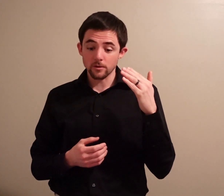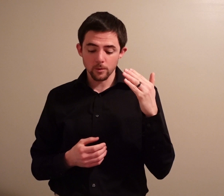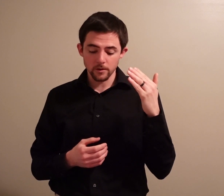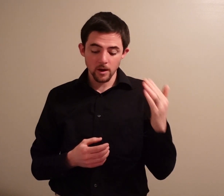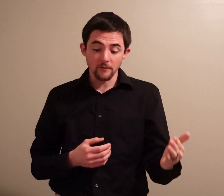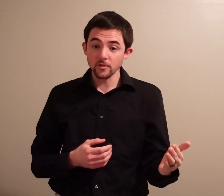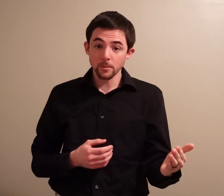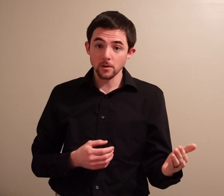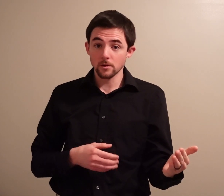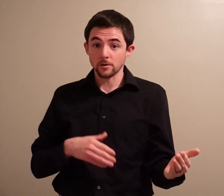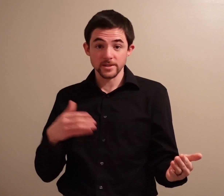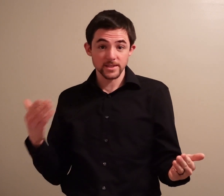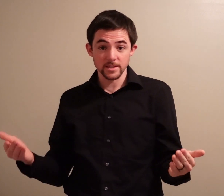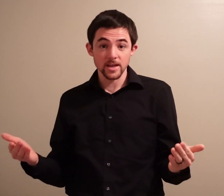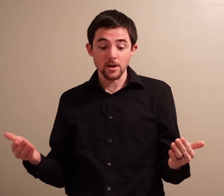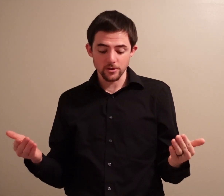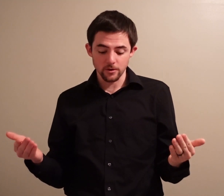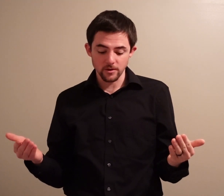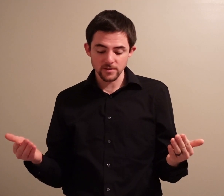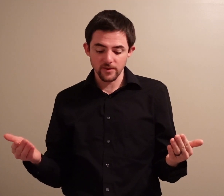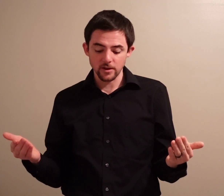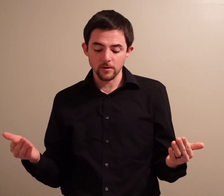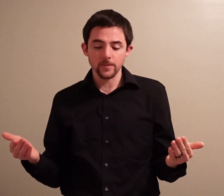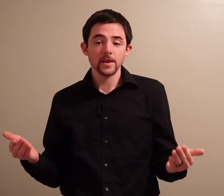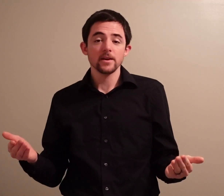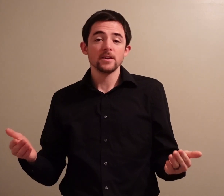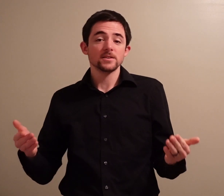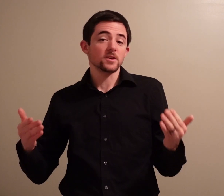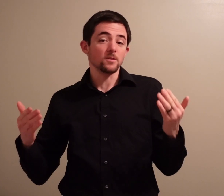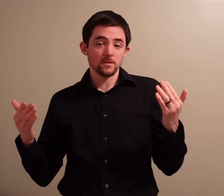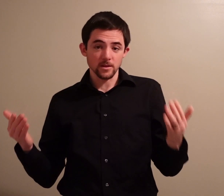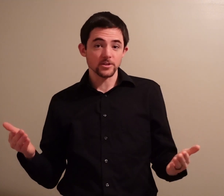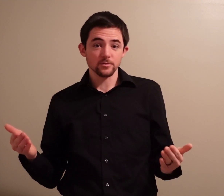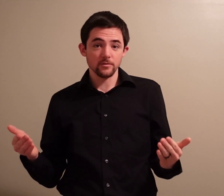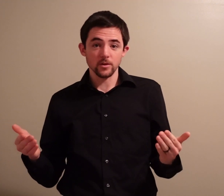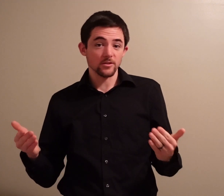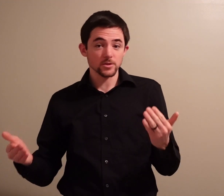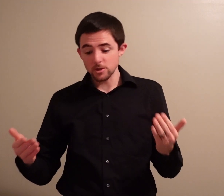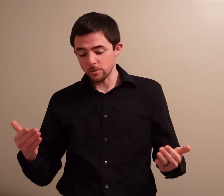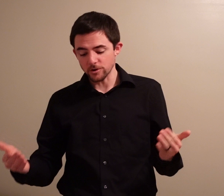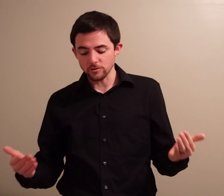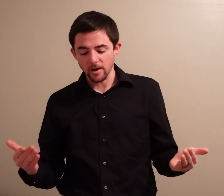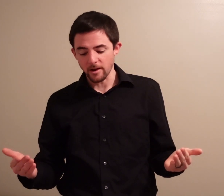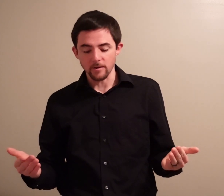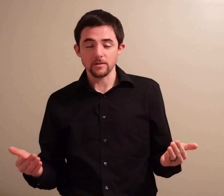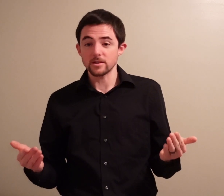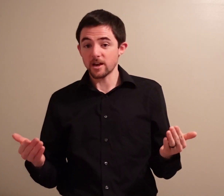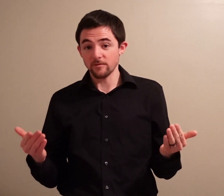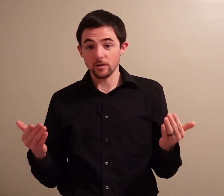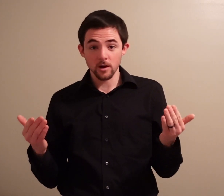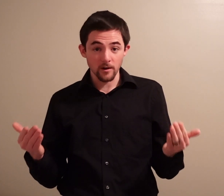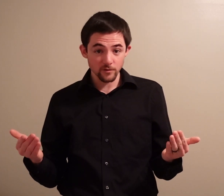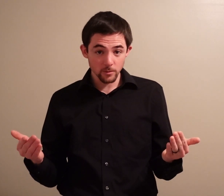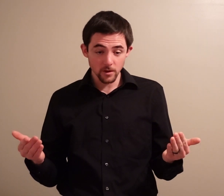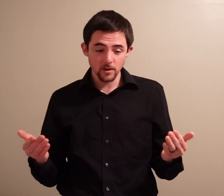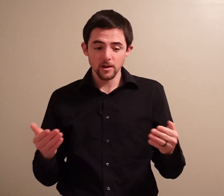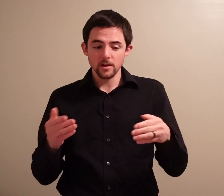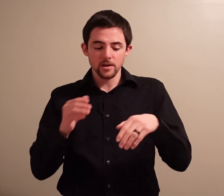word comfortable or sit down during this video. So let's review those 2 words right now. The sign for comfortable